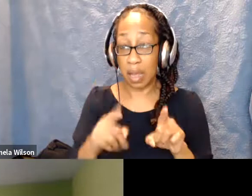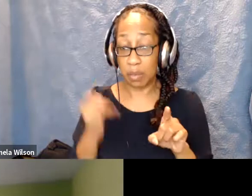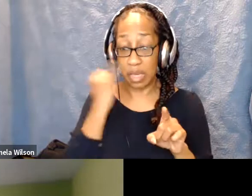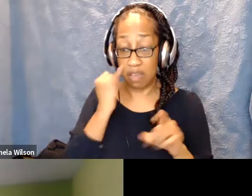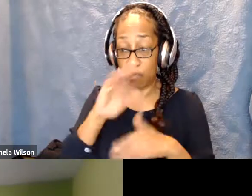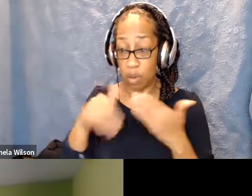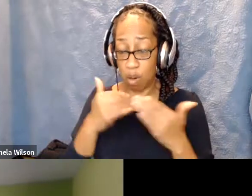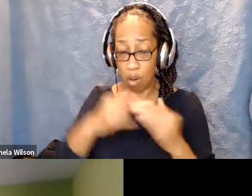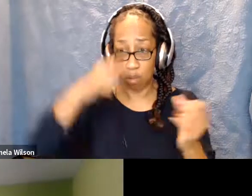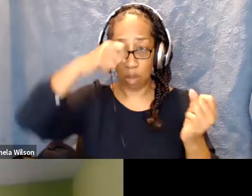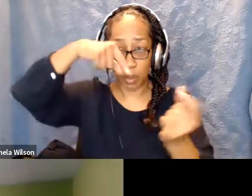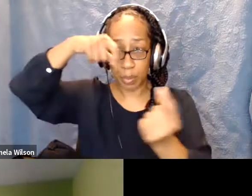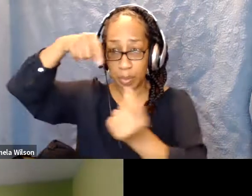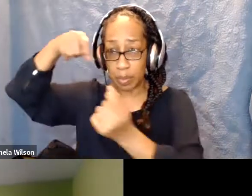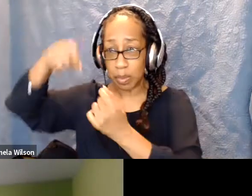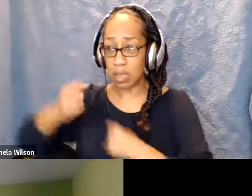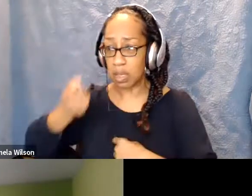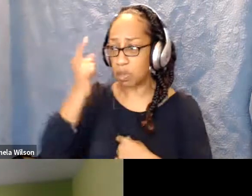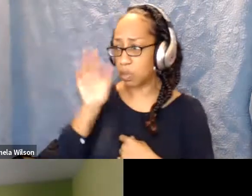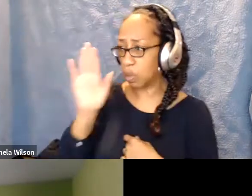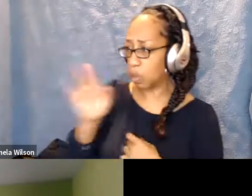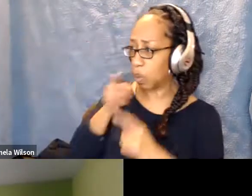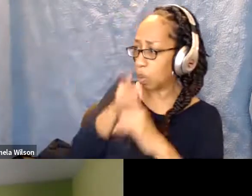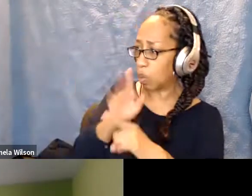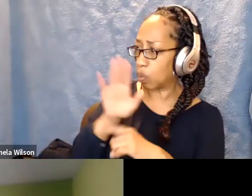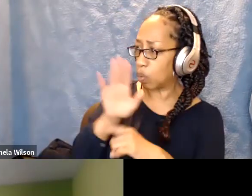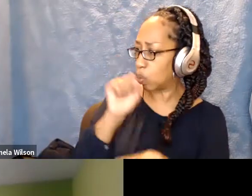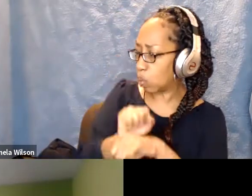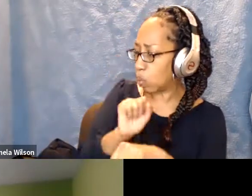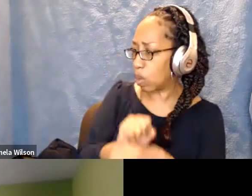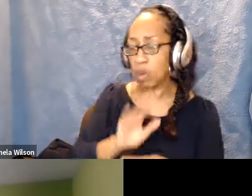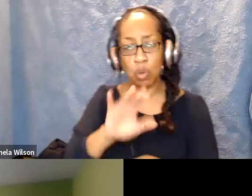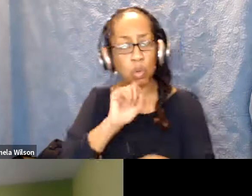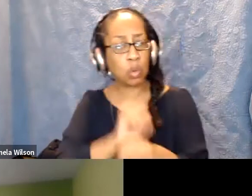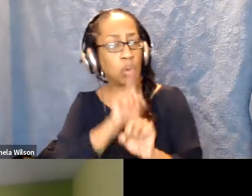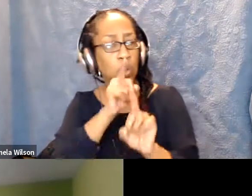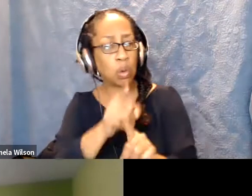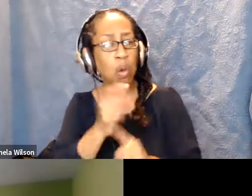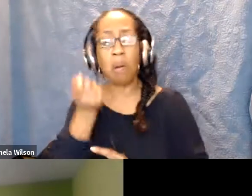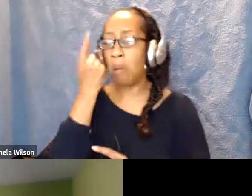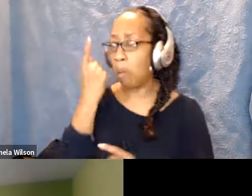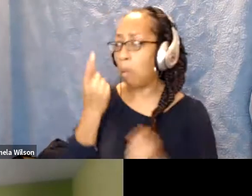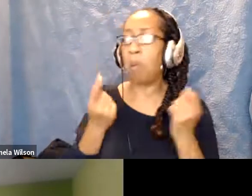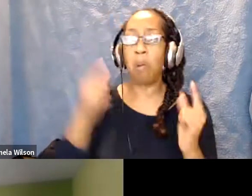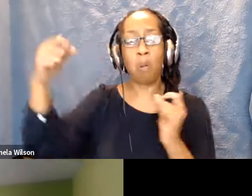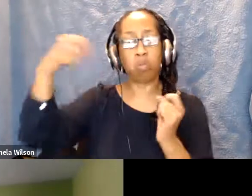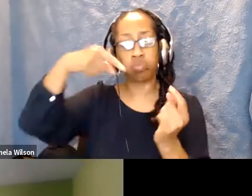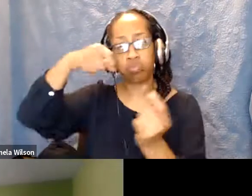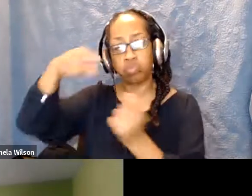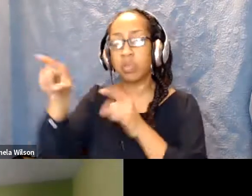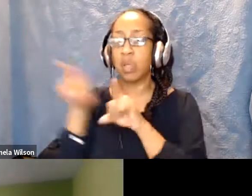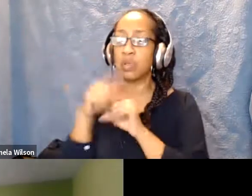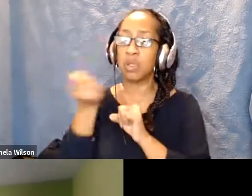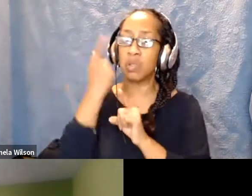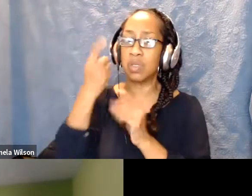fully understood what each other's work was and where their accountability lies and what their funding allows. And so through